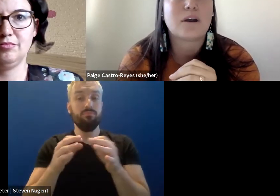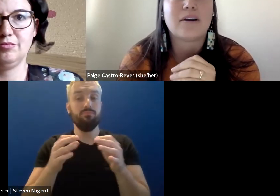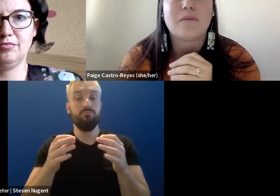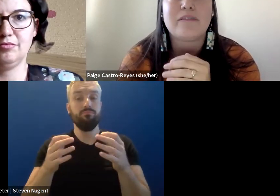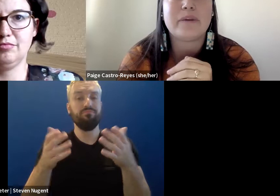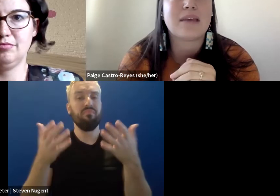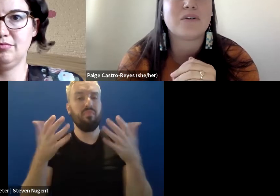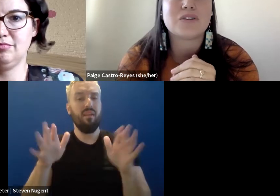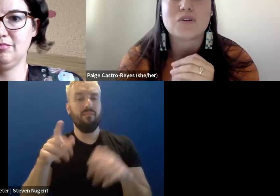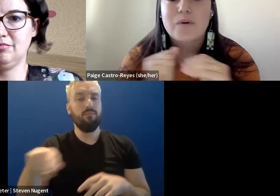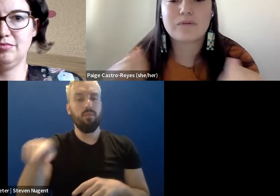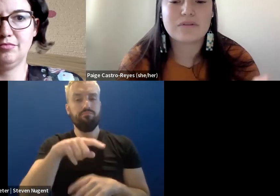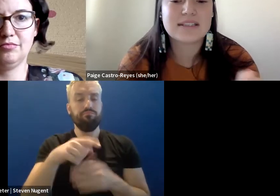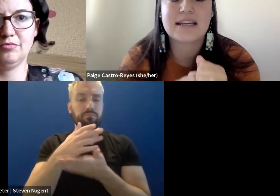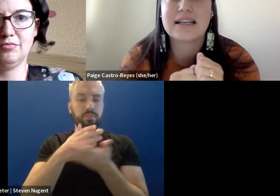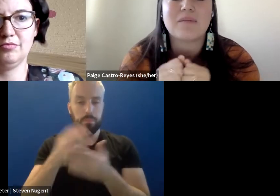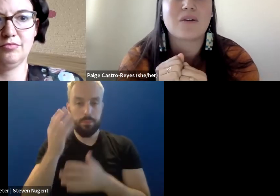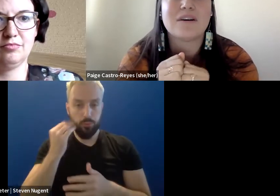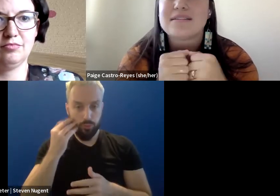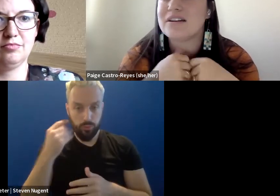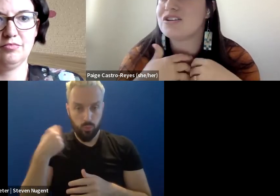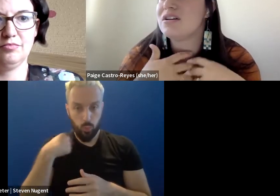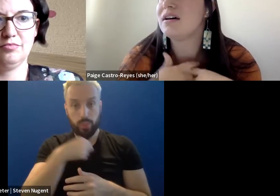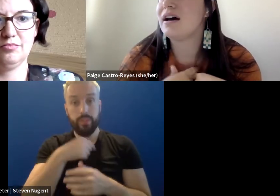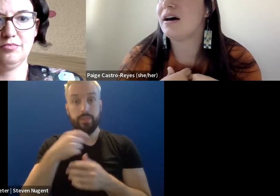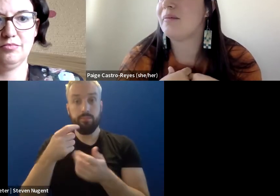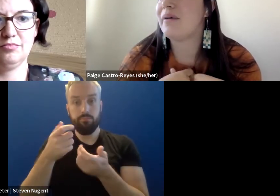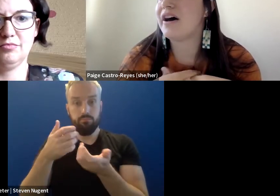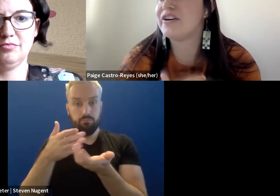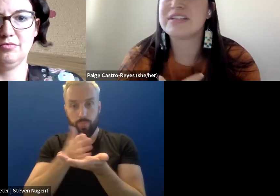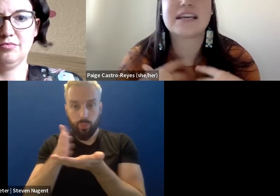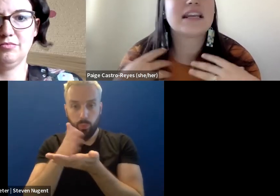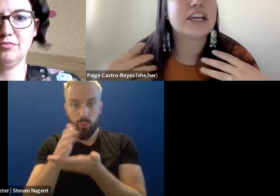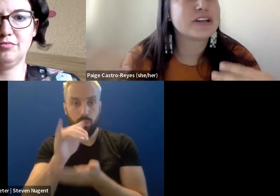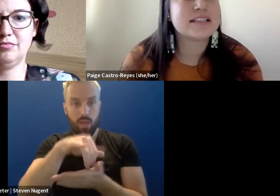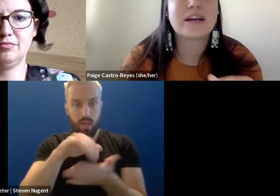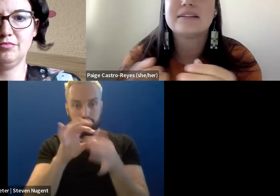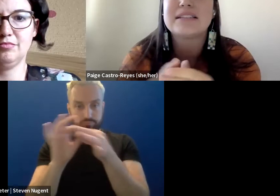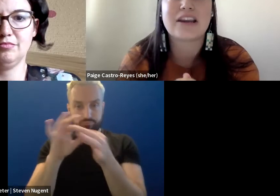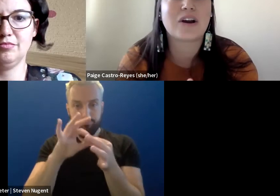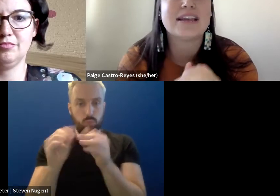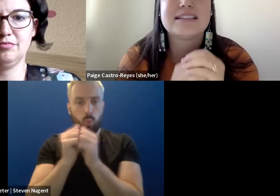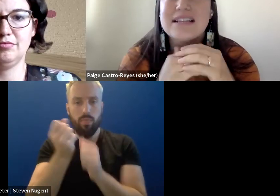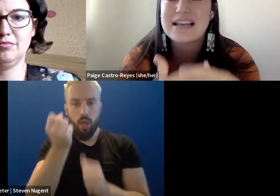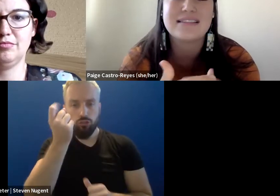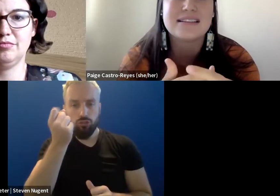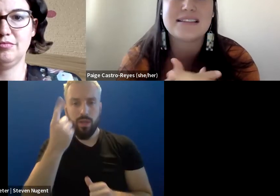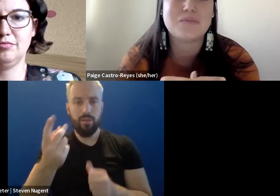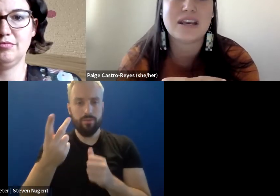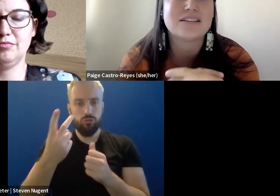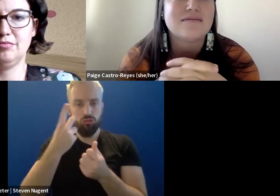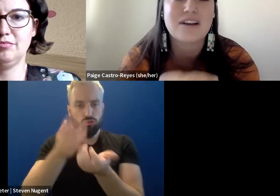experiences where we've been able to go through this dynamic with such understanding and transparency and grace. And